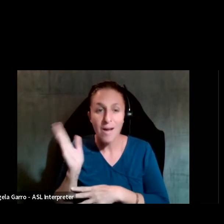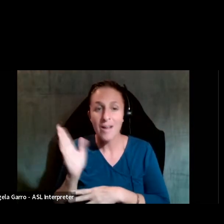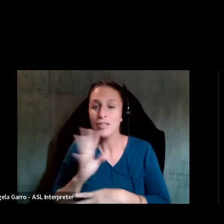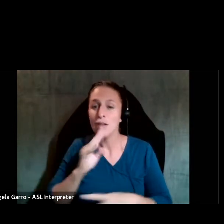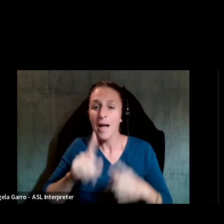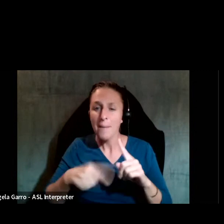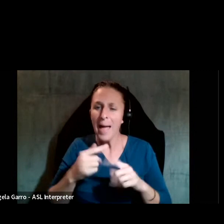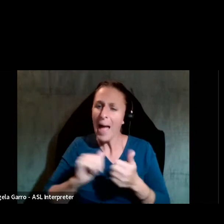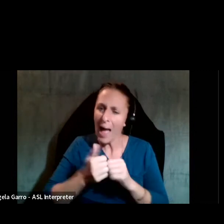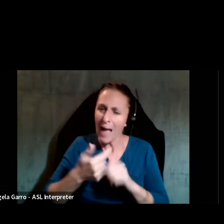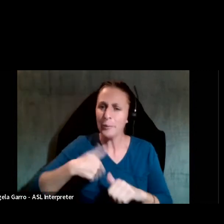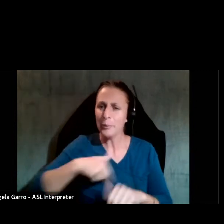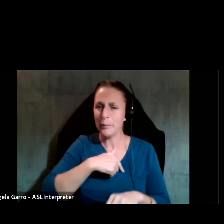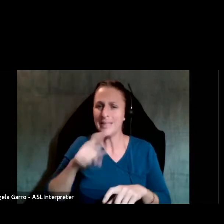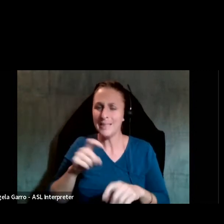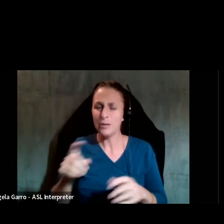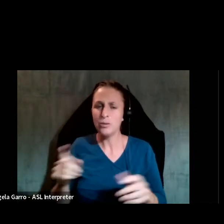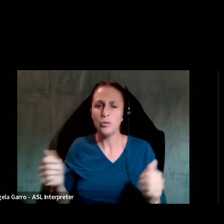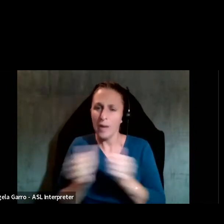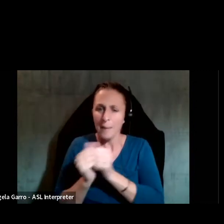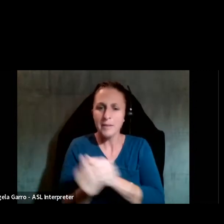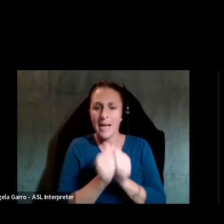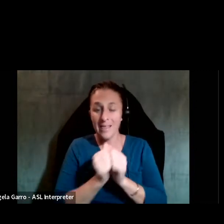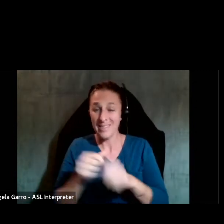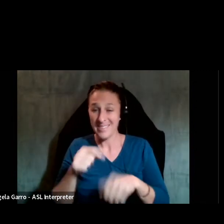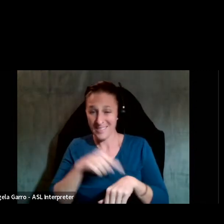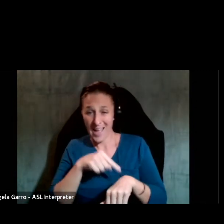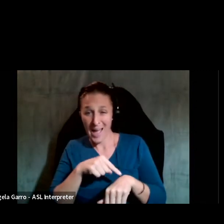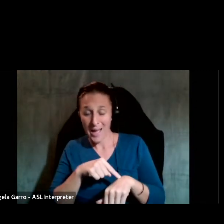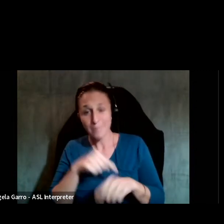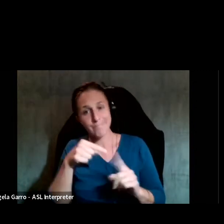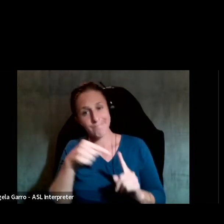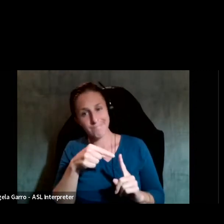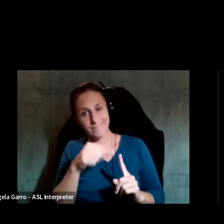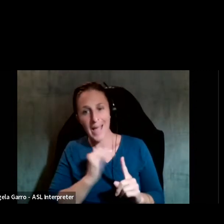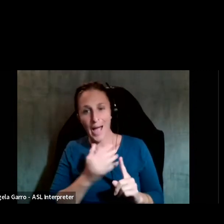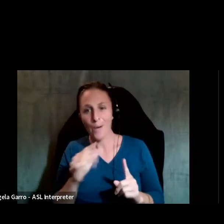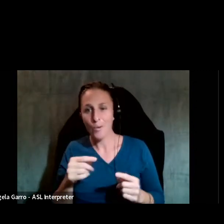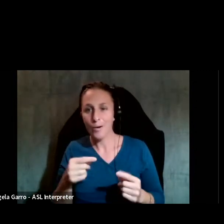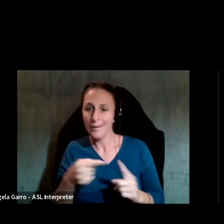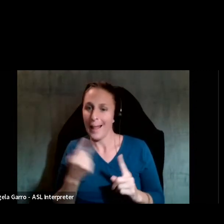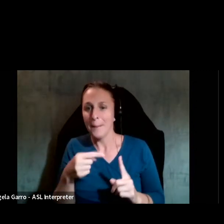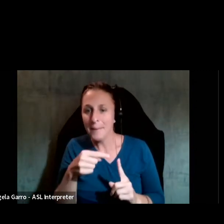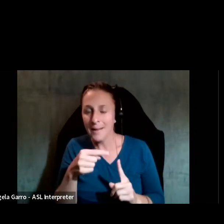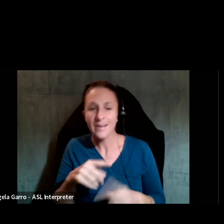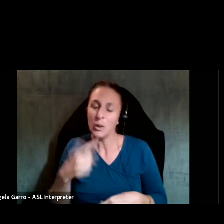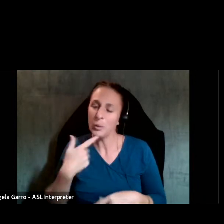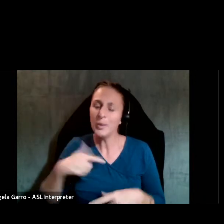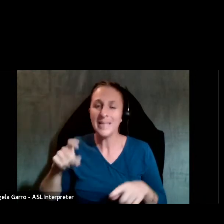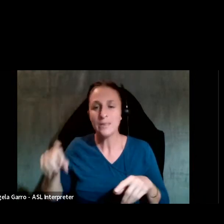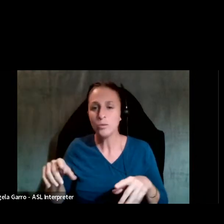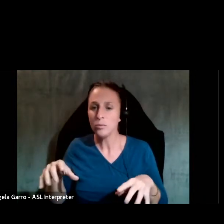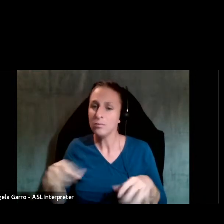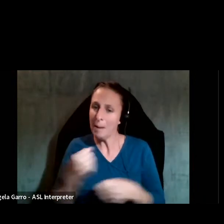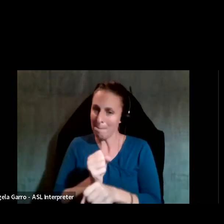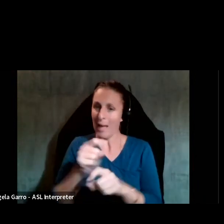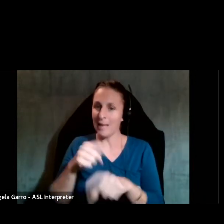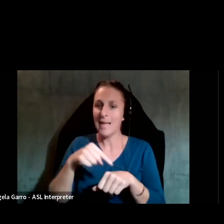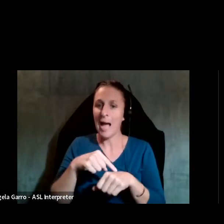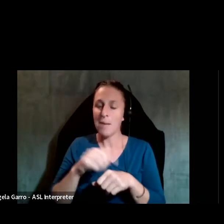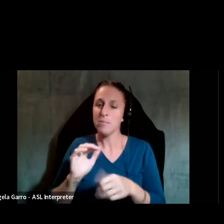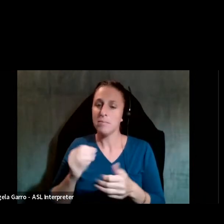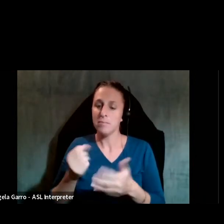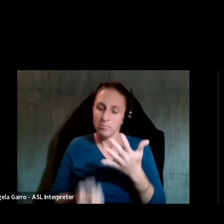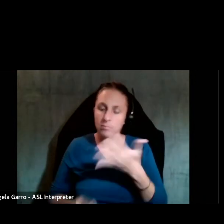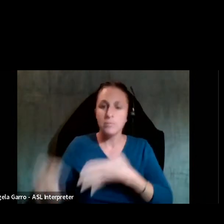how we need to come together and how time is the enemy. And I think we just need to make time. It needs to become our priority. And